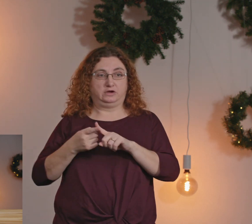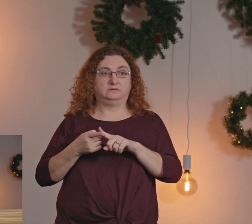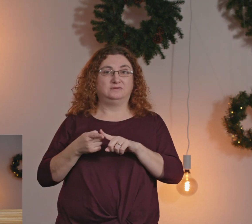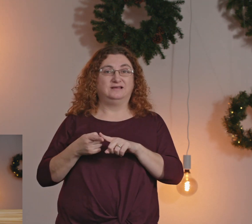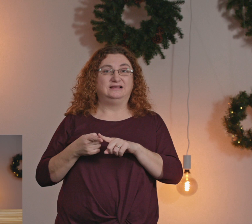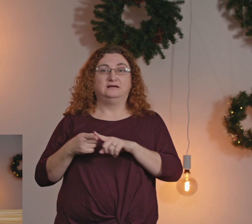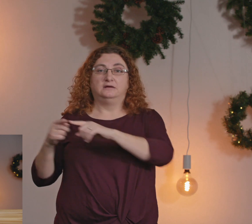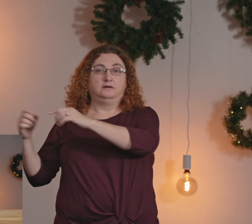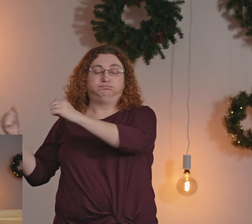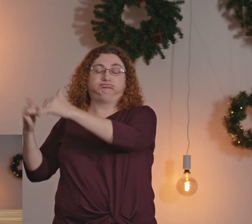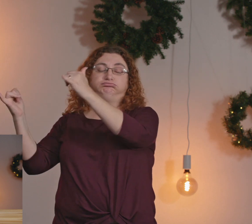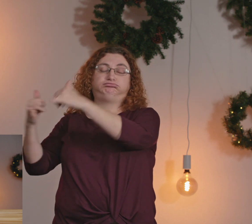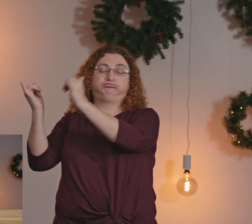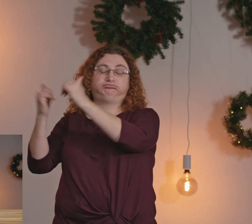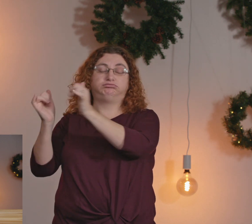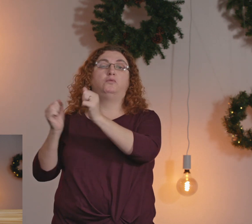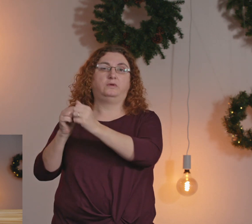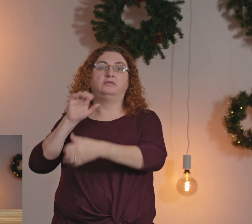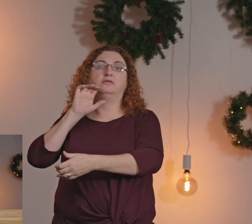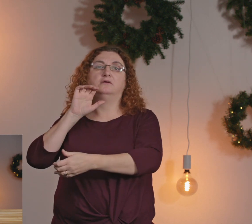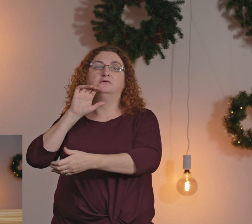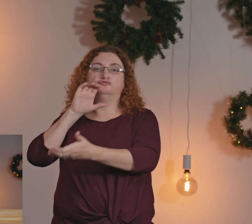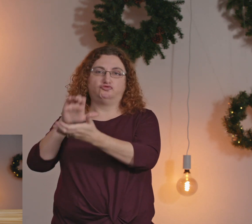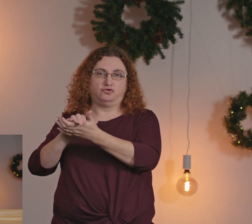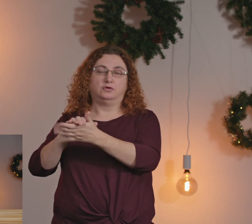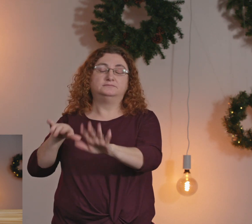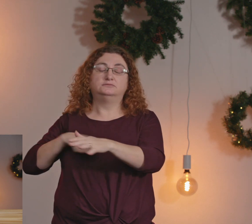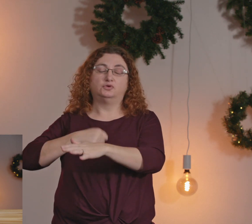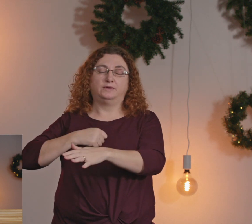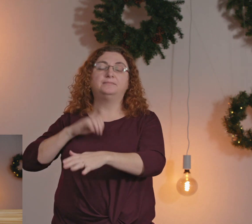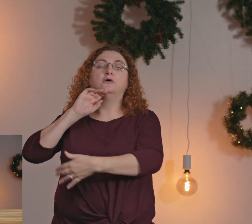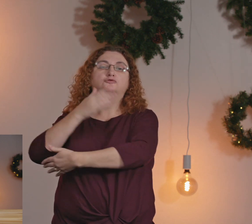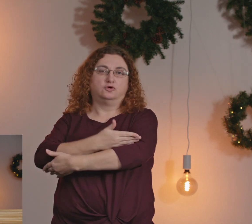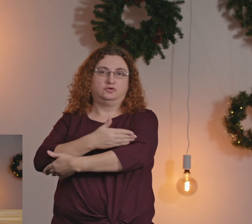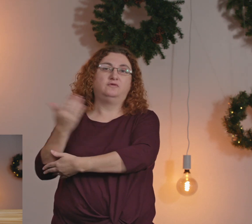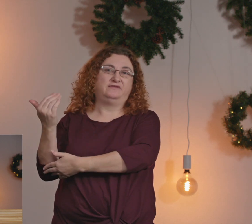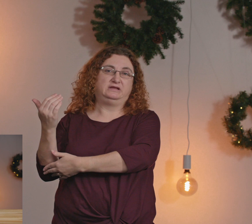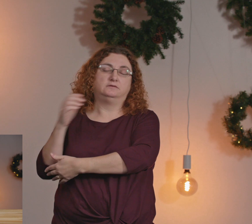15-year-old daughter. He knew she was using birth control, and several nights she had not bothered to come home at all.